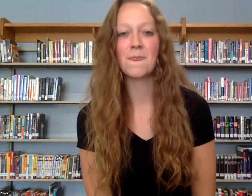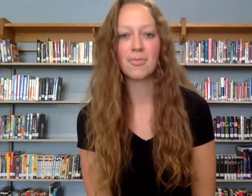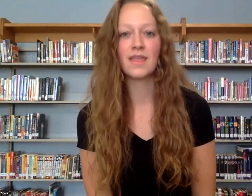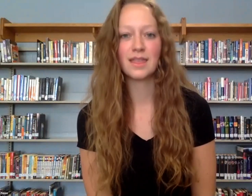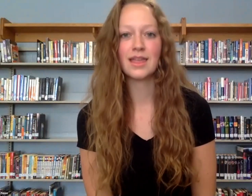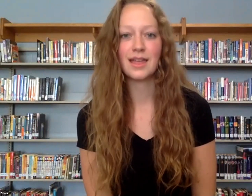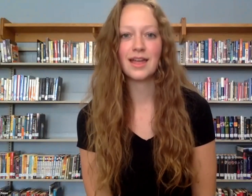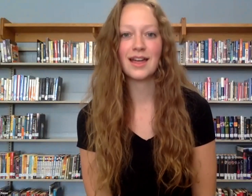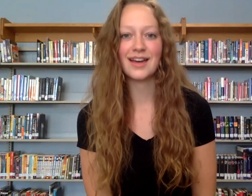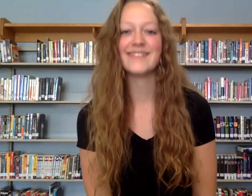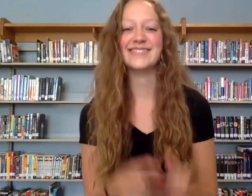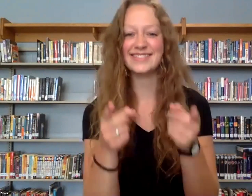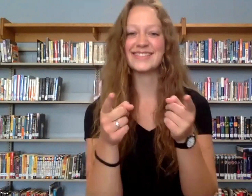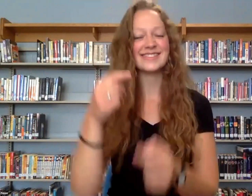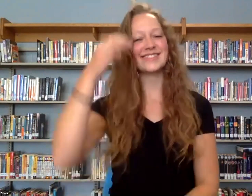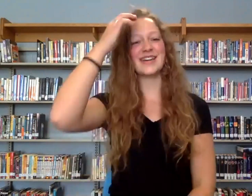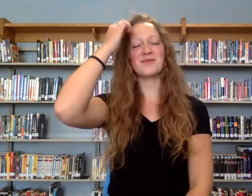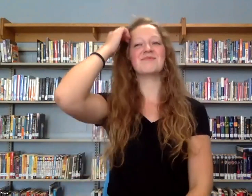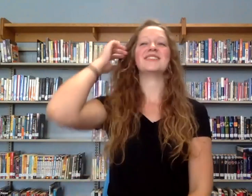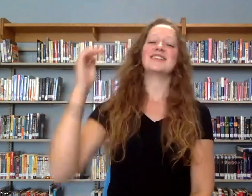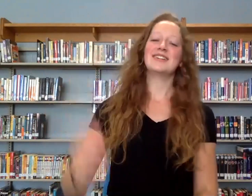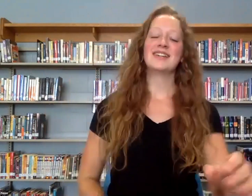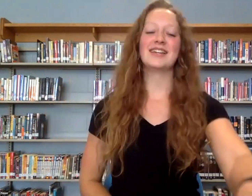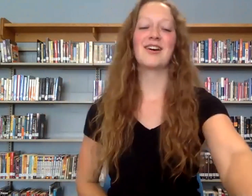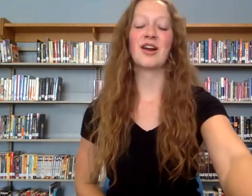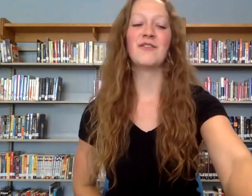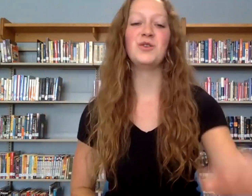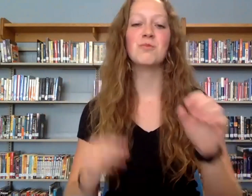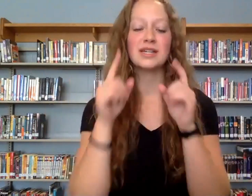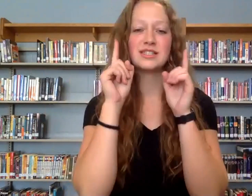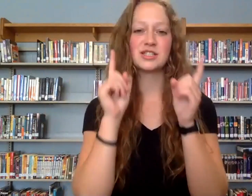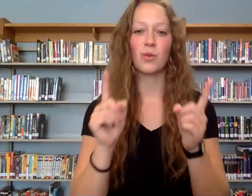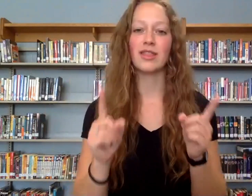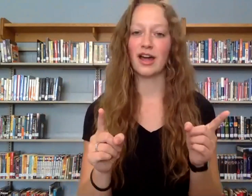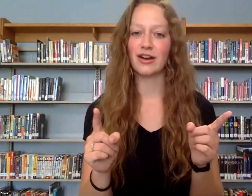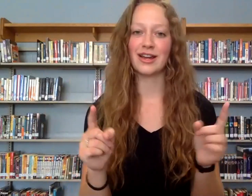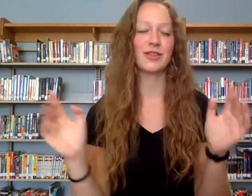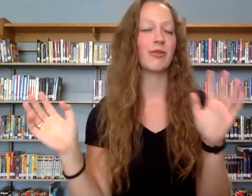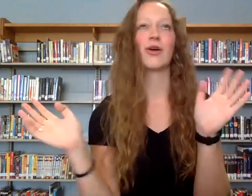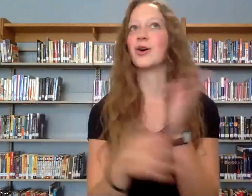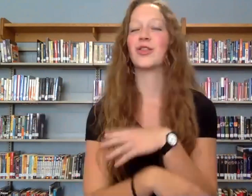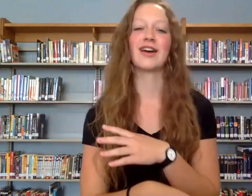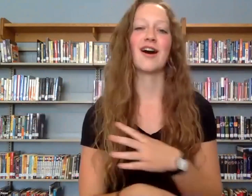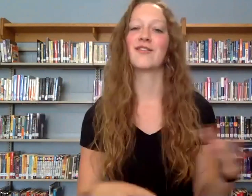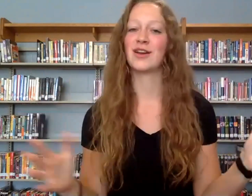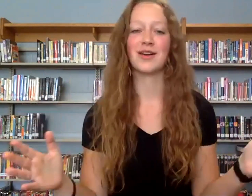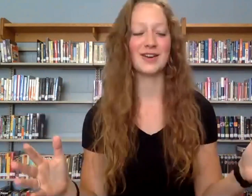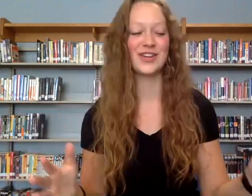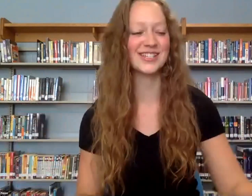like, I bet it's Mackenzie. Mm-hmm. Yep. It's hard. If you miss just one letter, it can throw the whole thing off. I know how that feels.